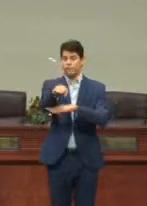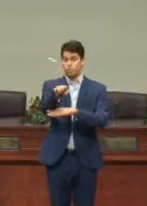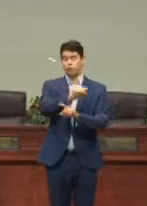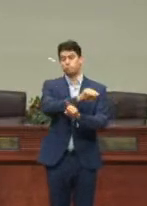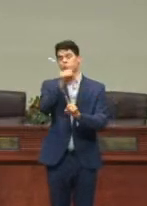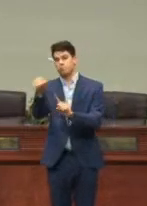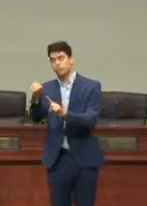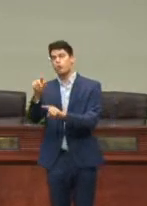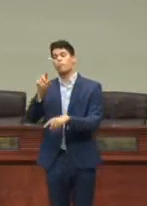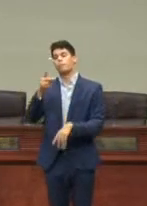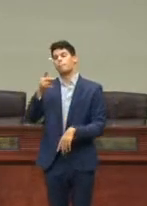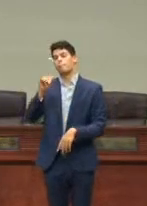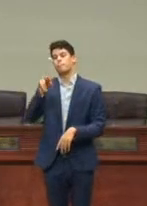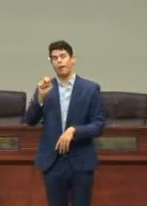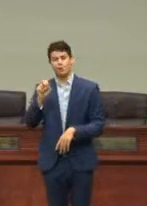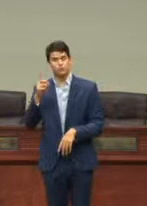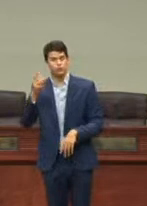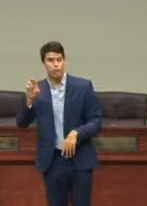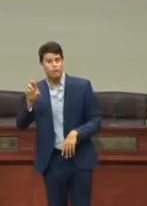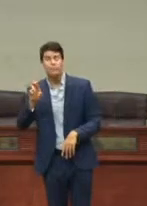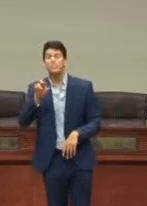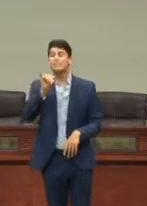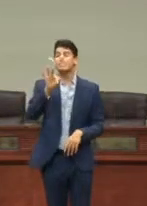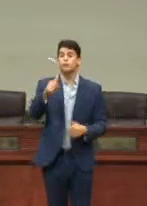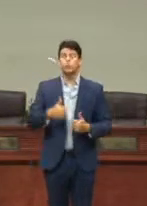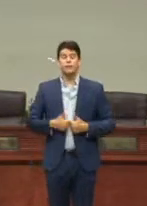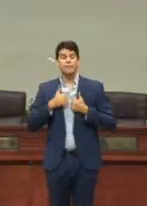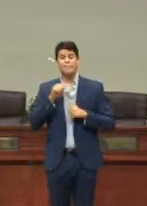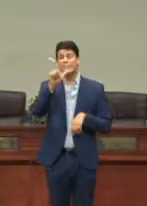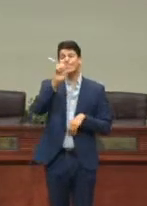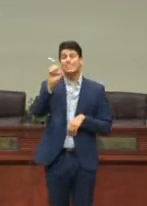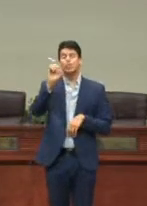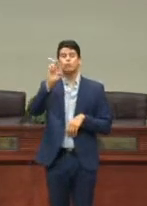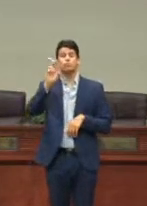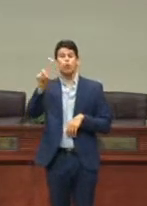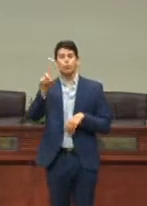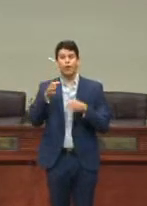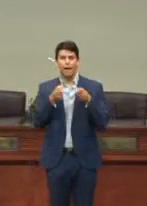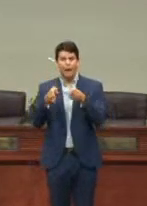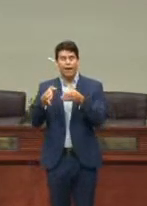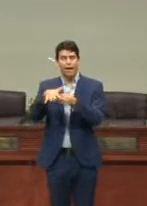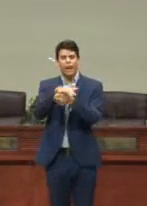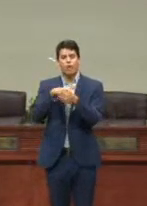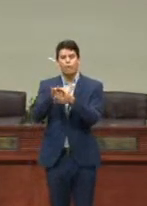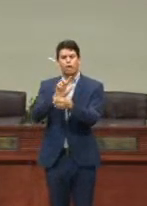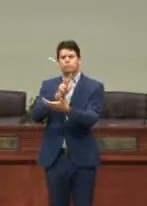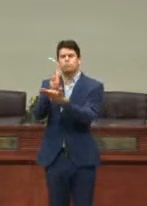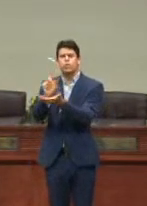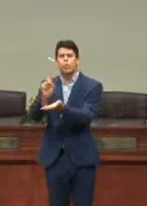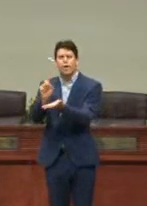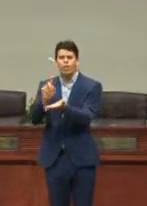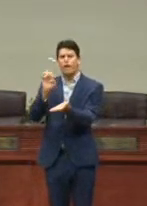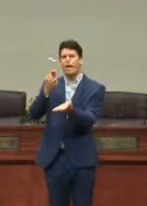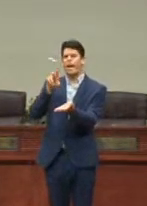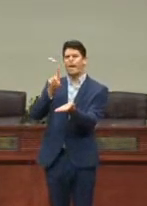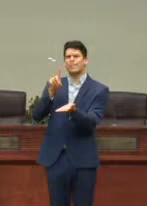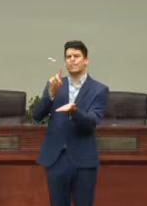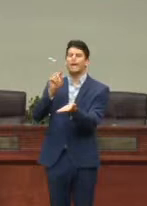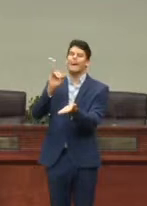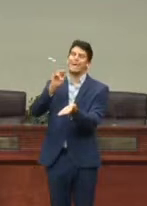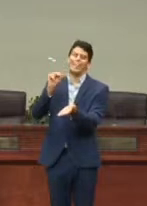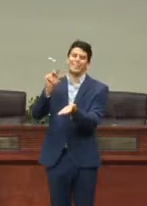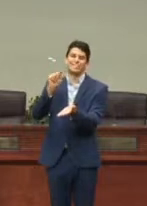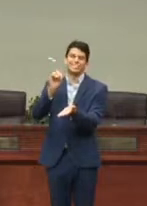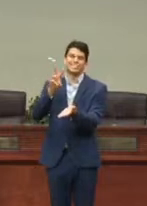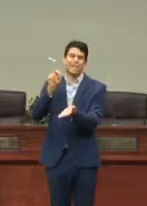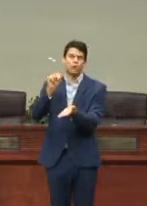For those of you who live in the Lee Road area, the trailer will be at the In-Town Suites extended stay on Thursday